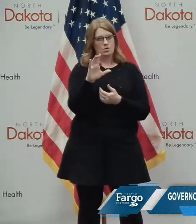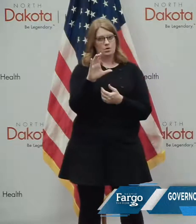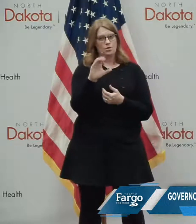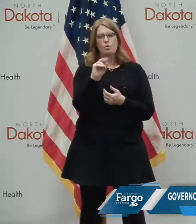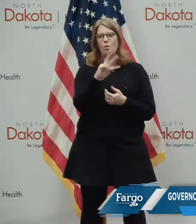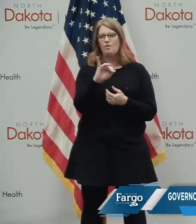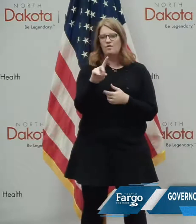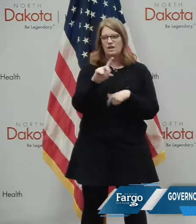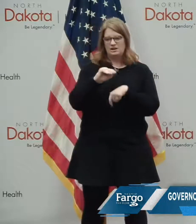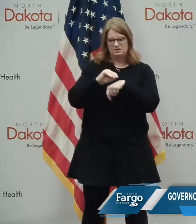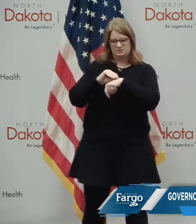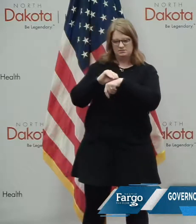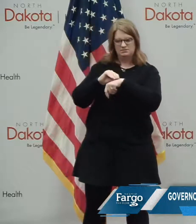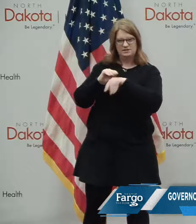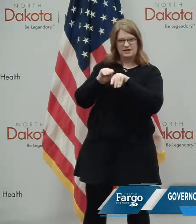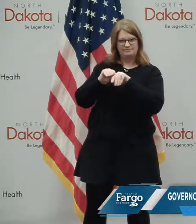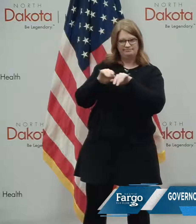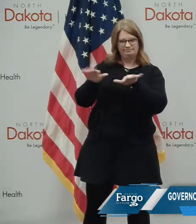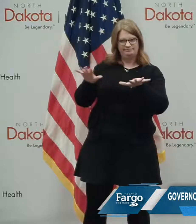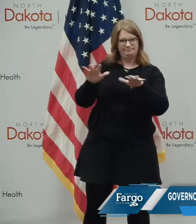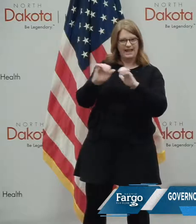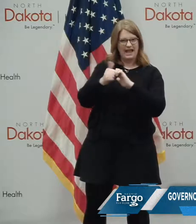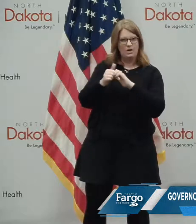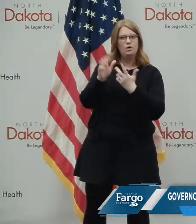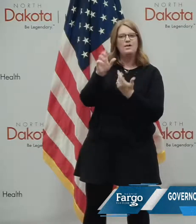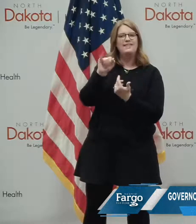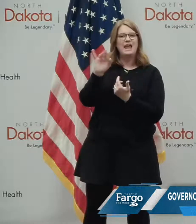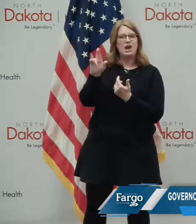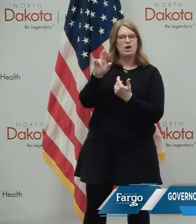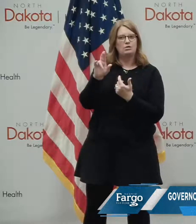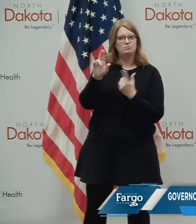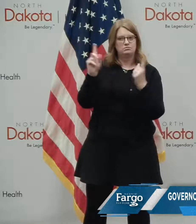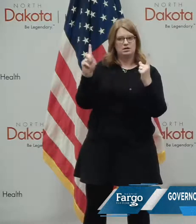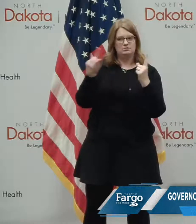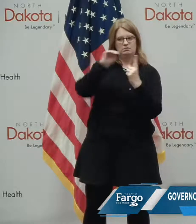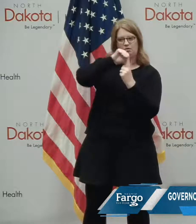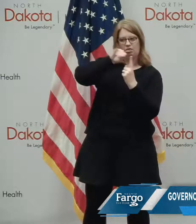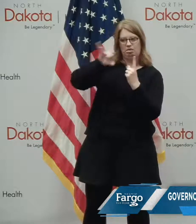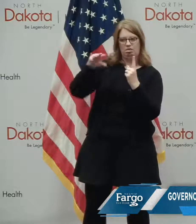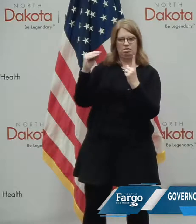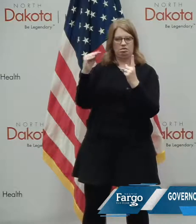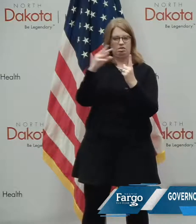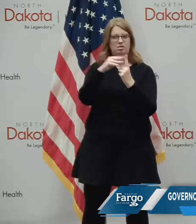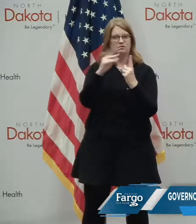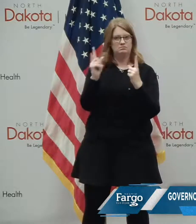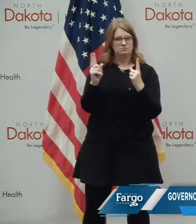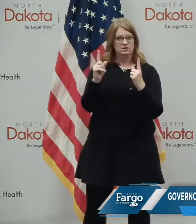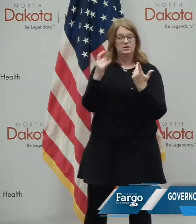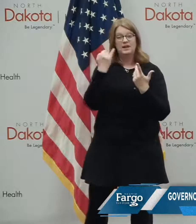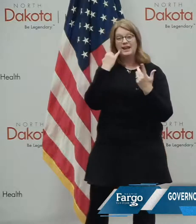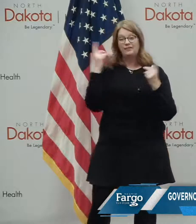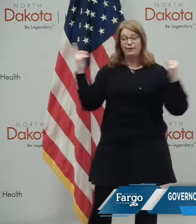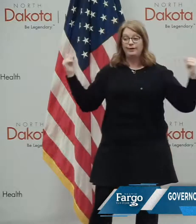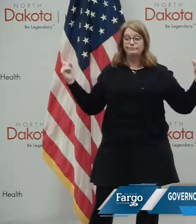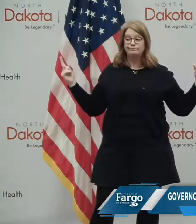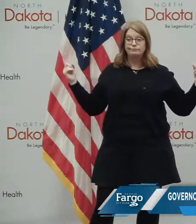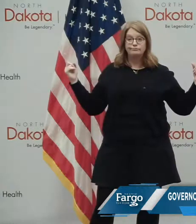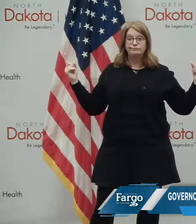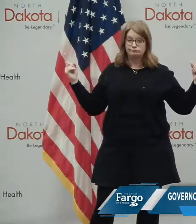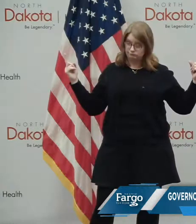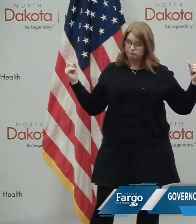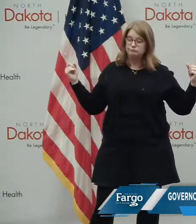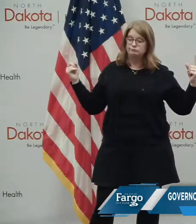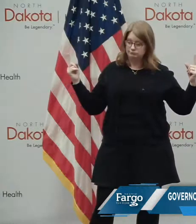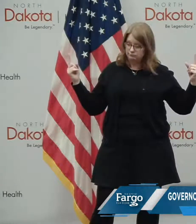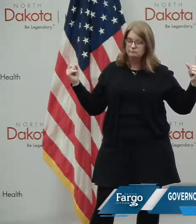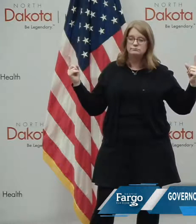primarily through the air, human to human, and so it's, again, if humans can stay away from each other, then